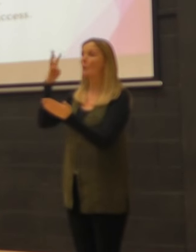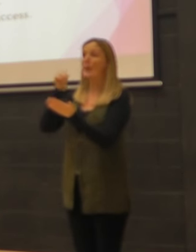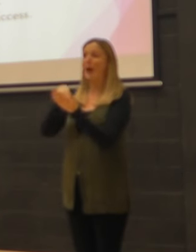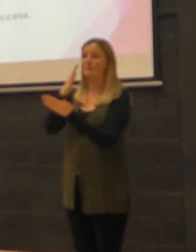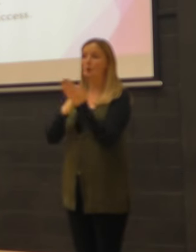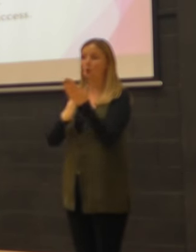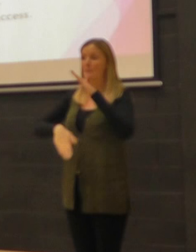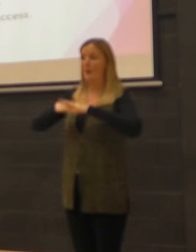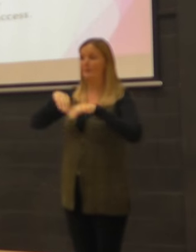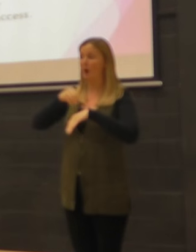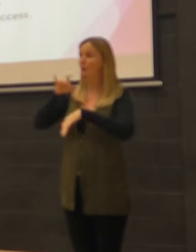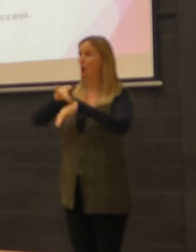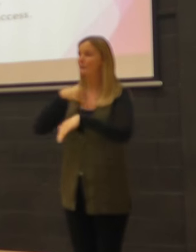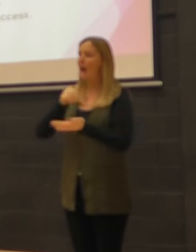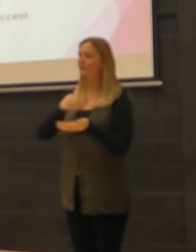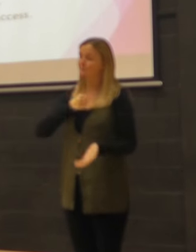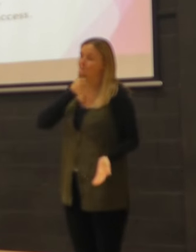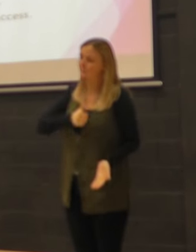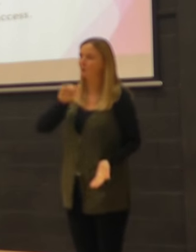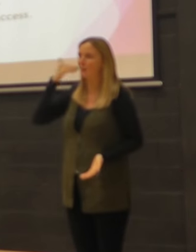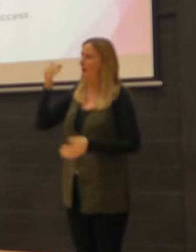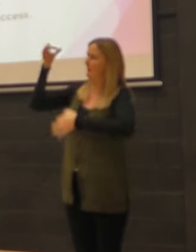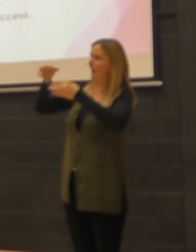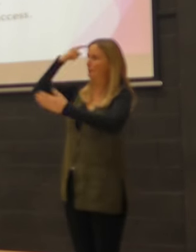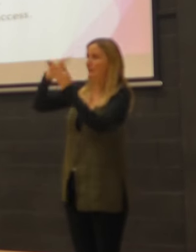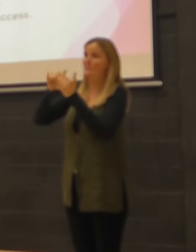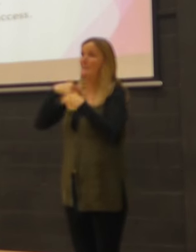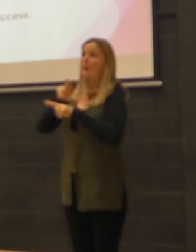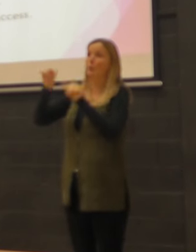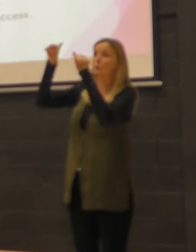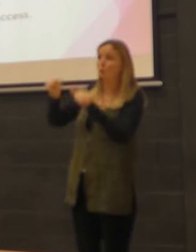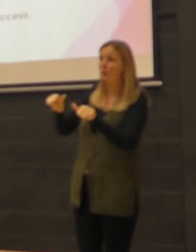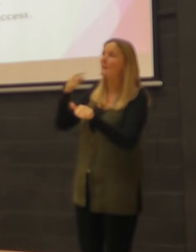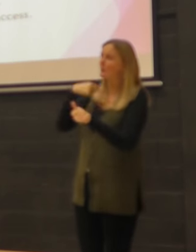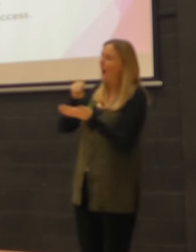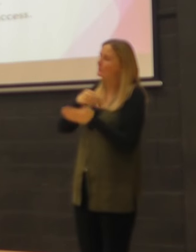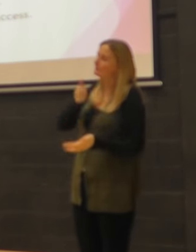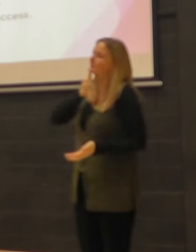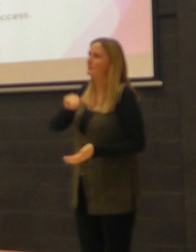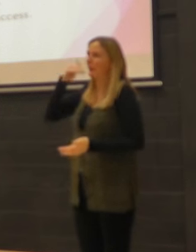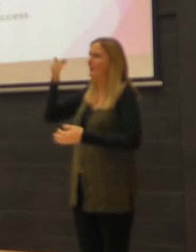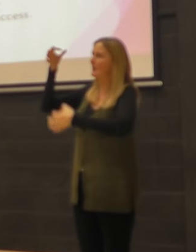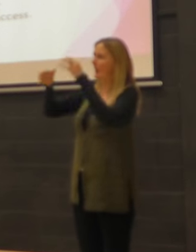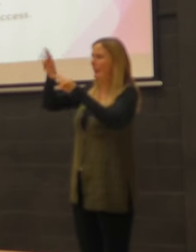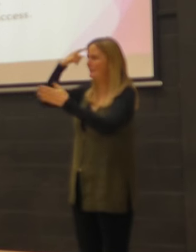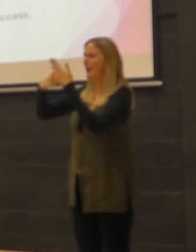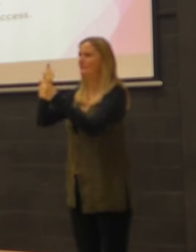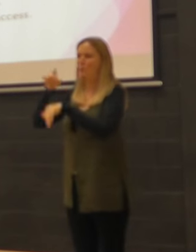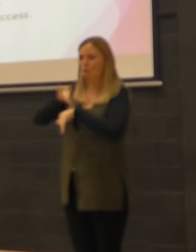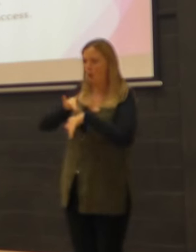on doctors. I'm going to have to put up with it. That's a political decision. I might agree with them, but I'm going to have to put up with it. So that means